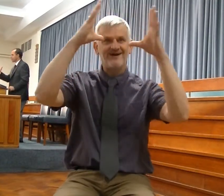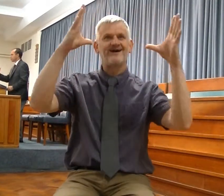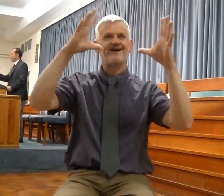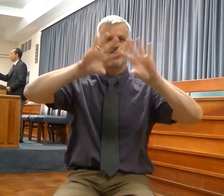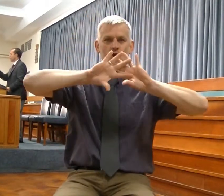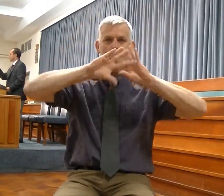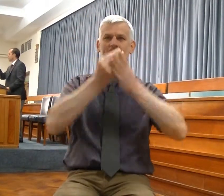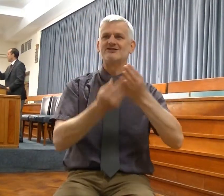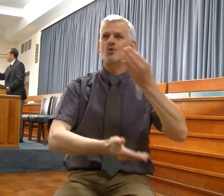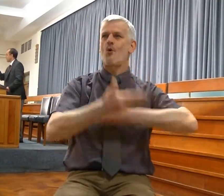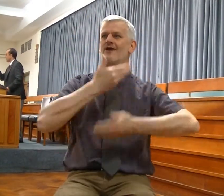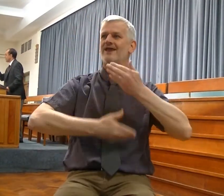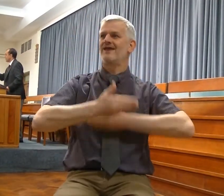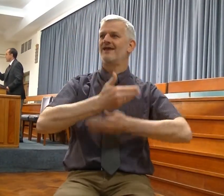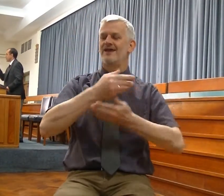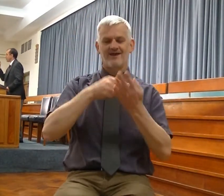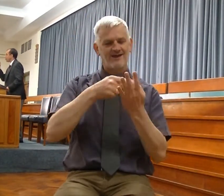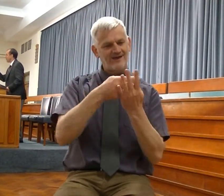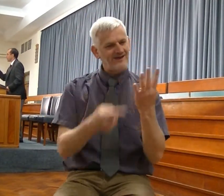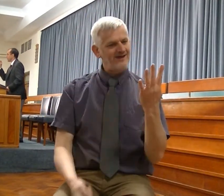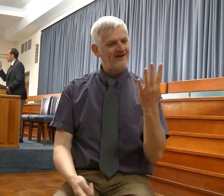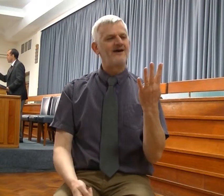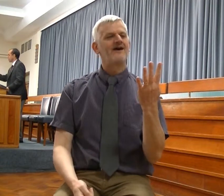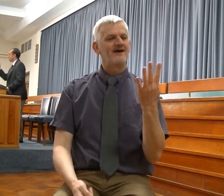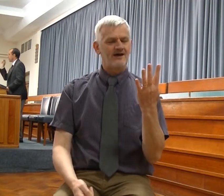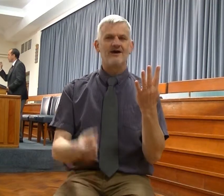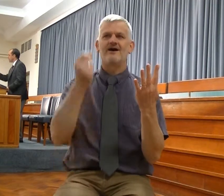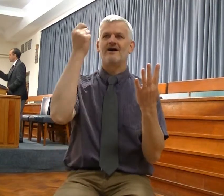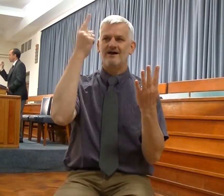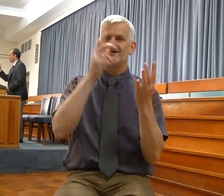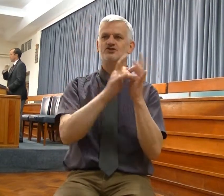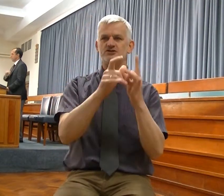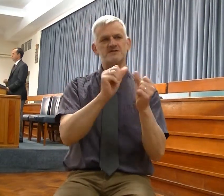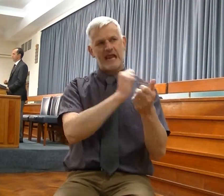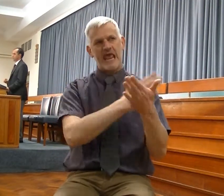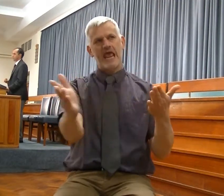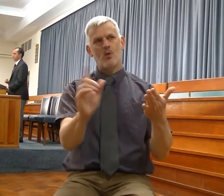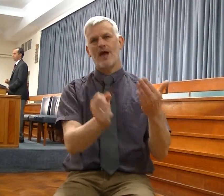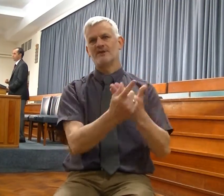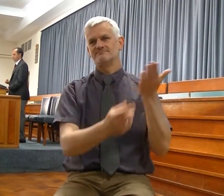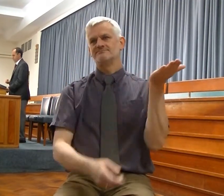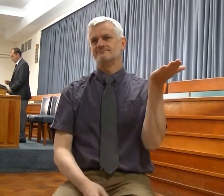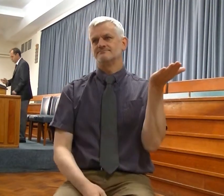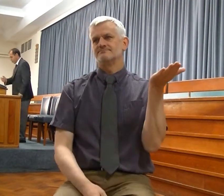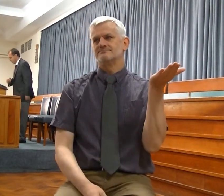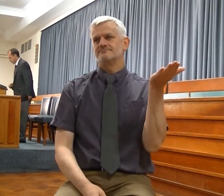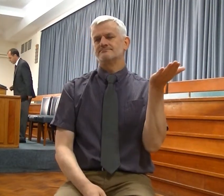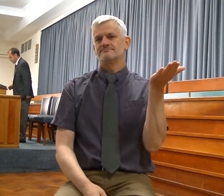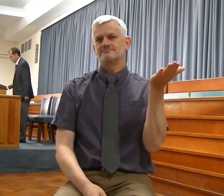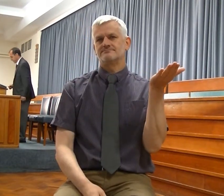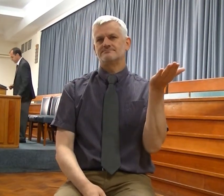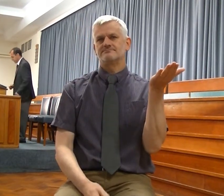complete that each one of us can have an idea about what has happened at the cross of Calvary.